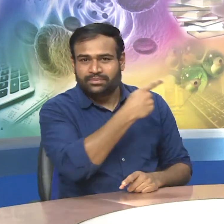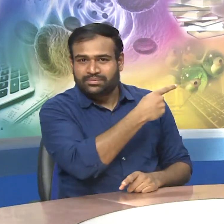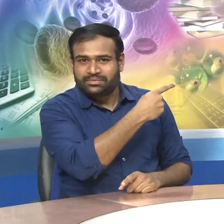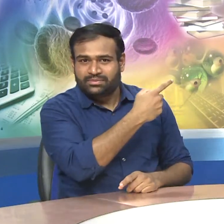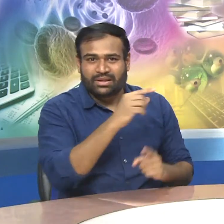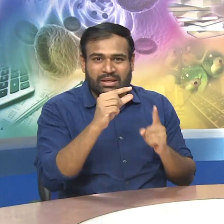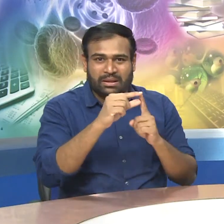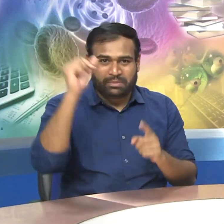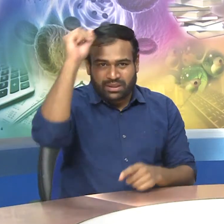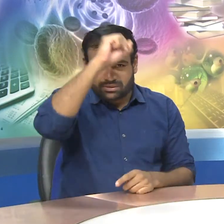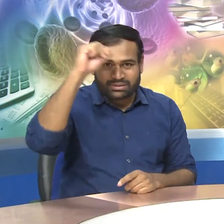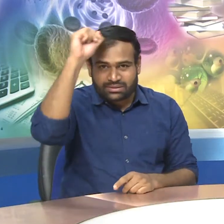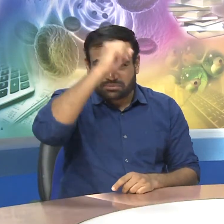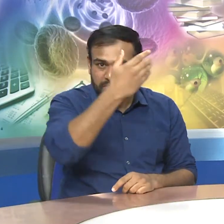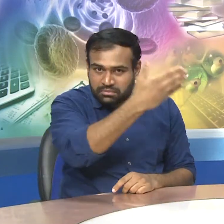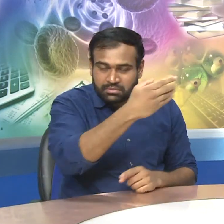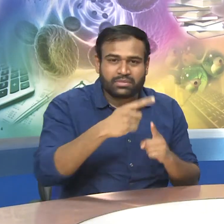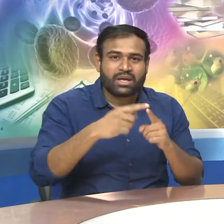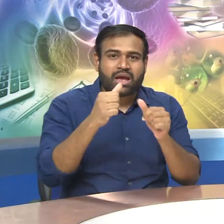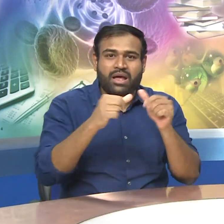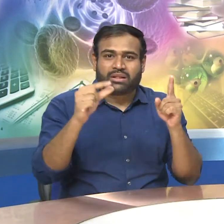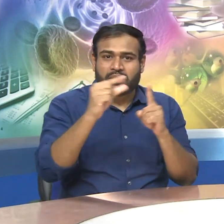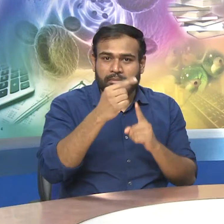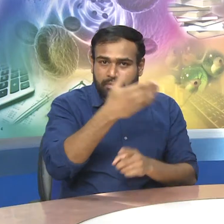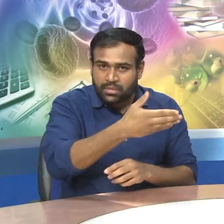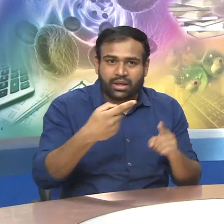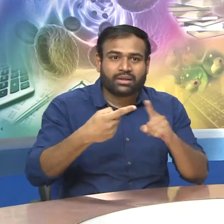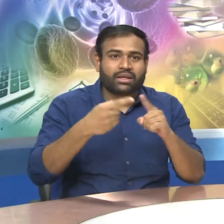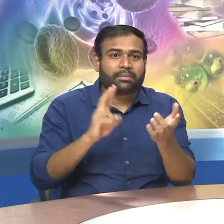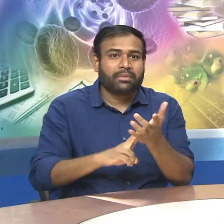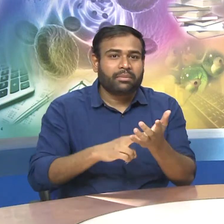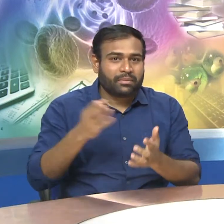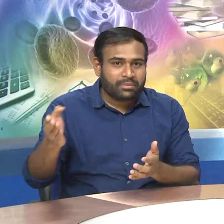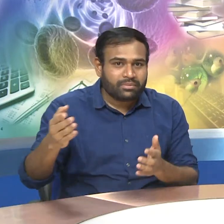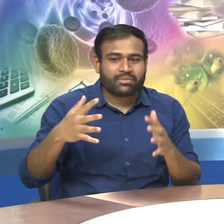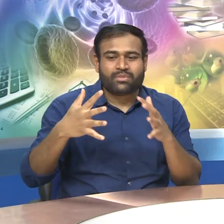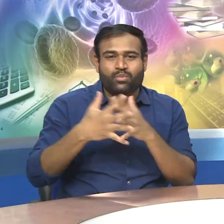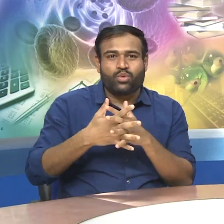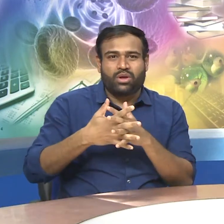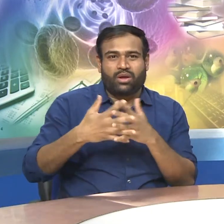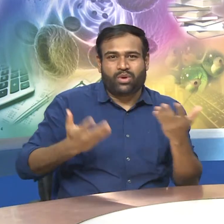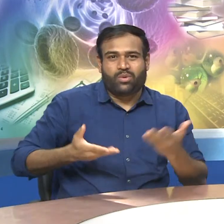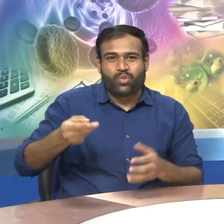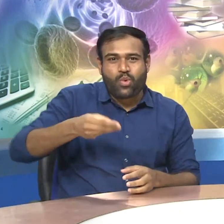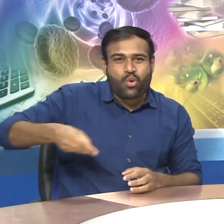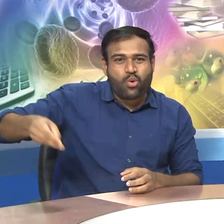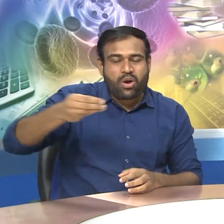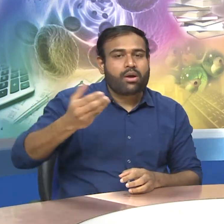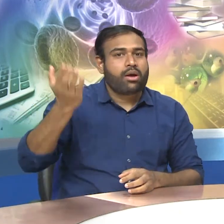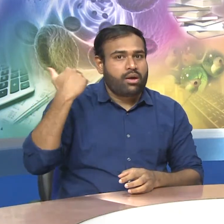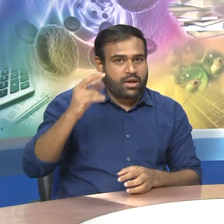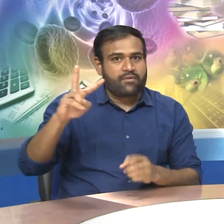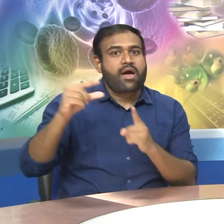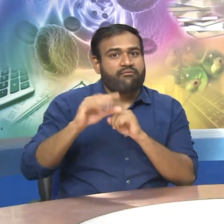Accordingly, councils of Punjab, Andhra Pradesh, Tamil Nadu and West Bengal